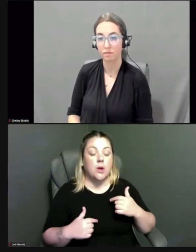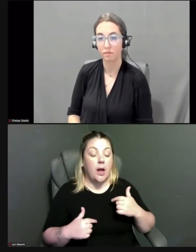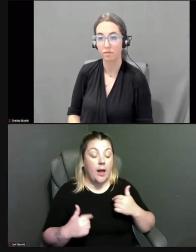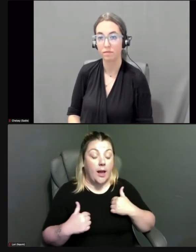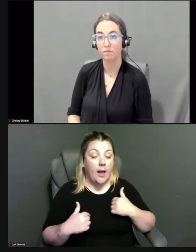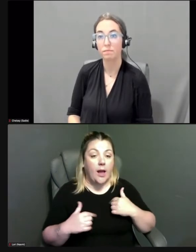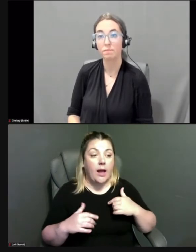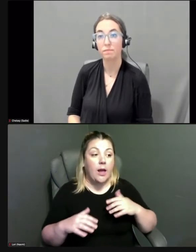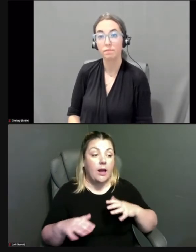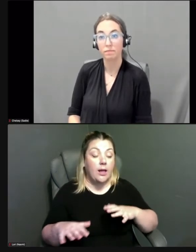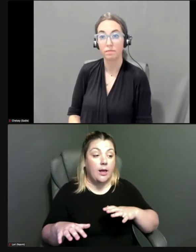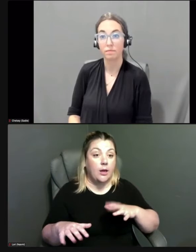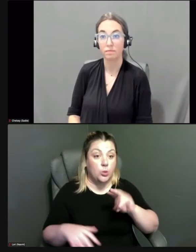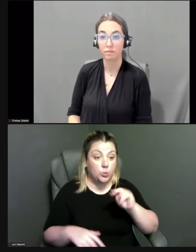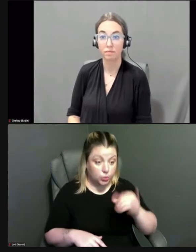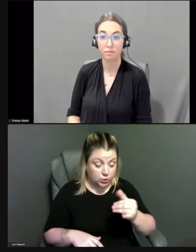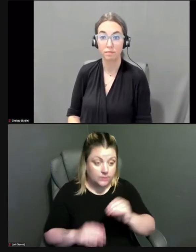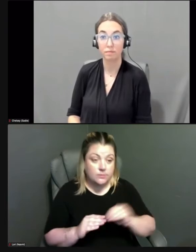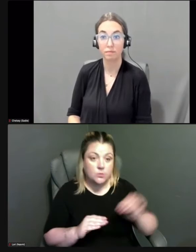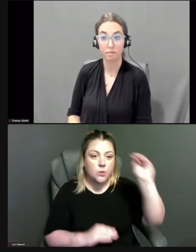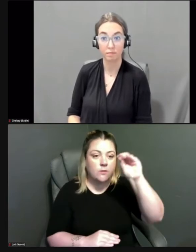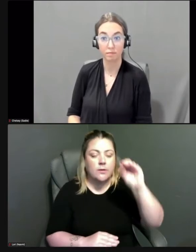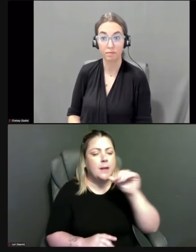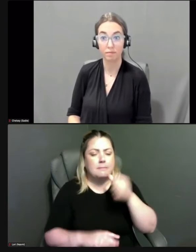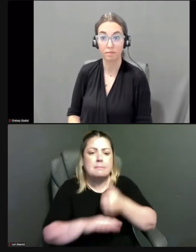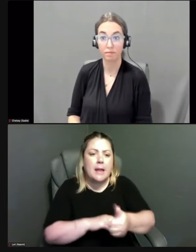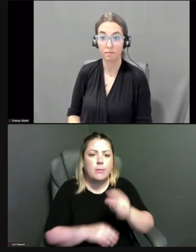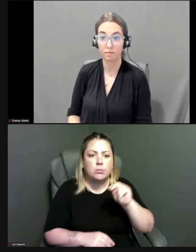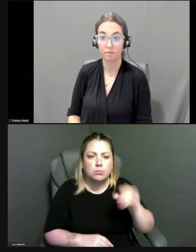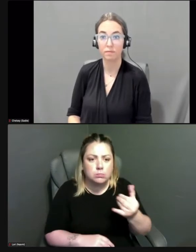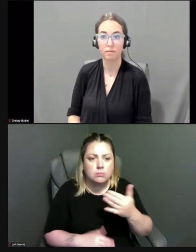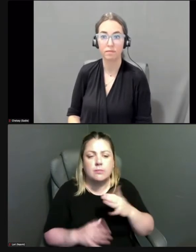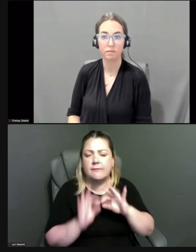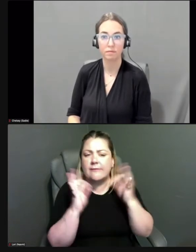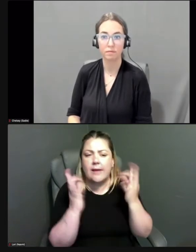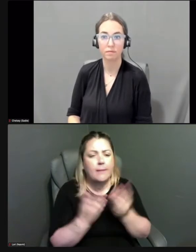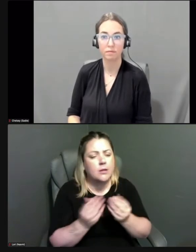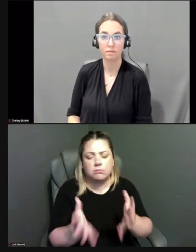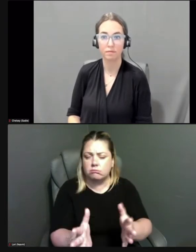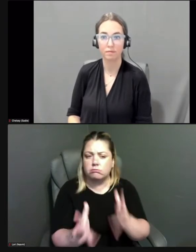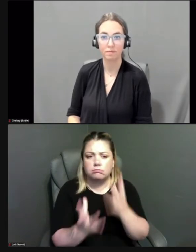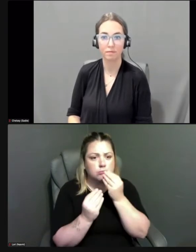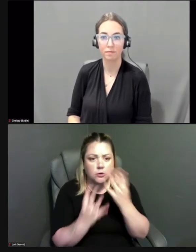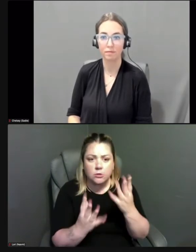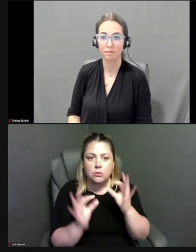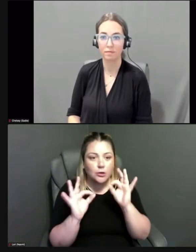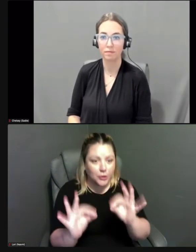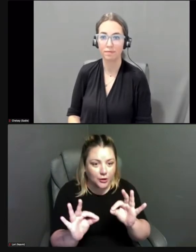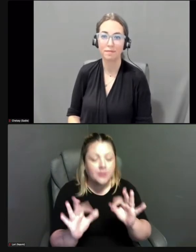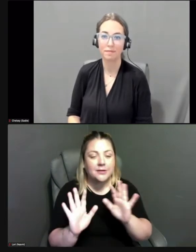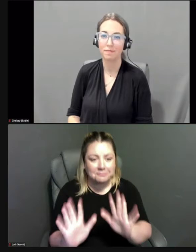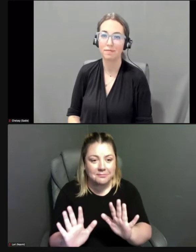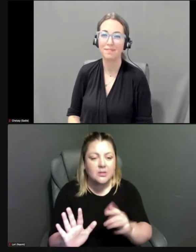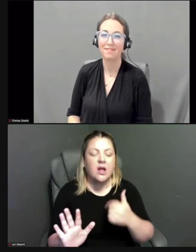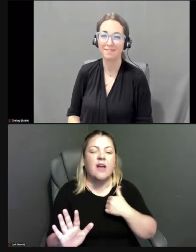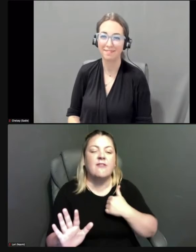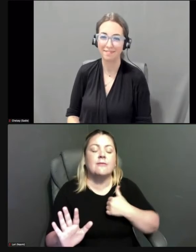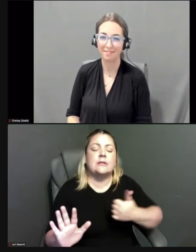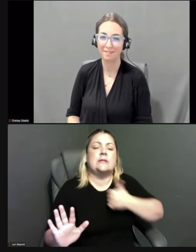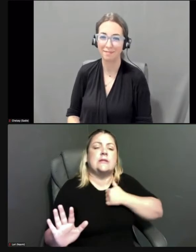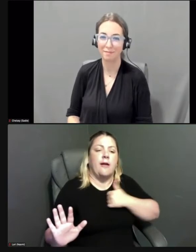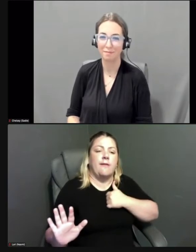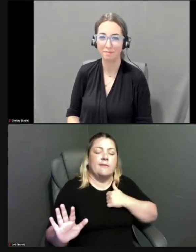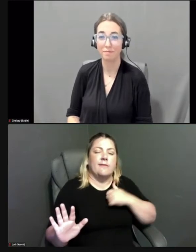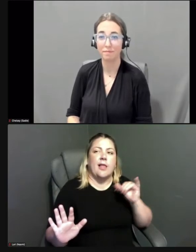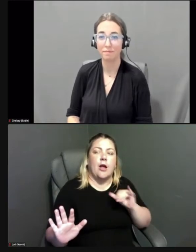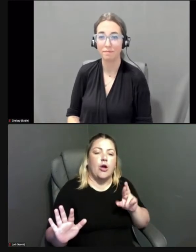Not that my home state was the problem ever, like, my family is wonderful, like, all of that. But I was just in a rut, like, with